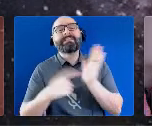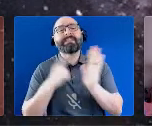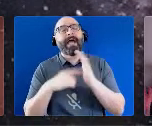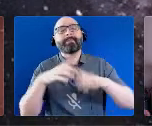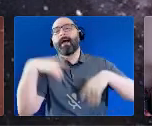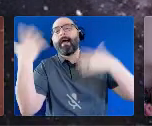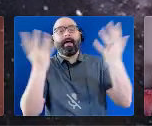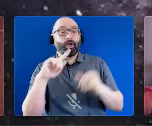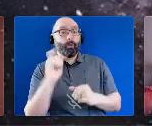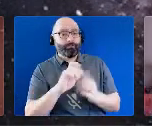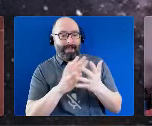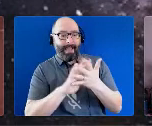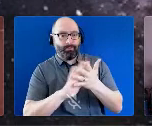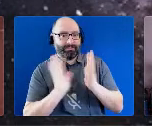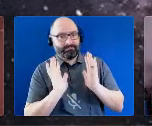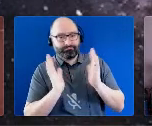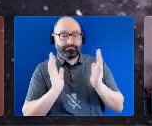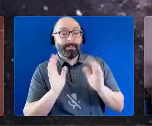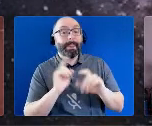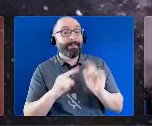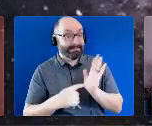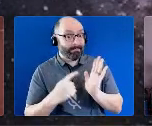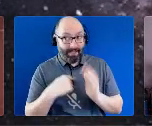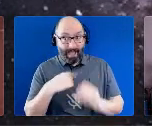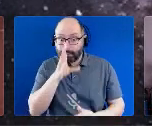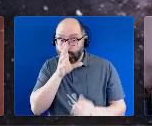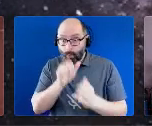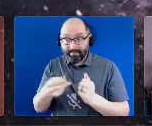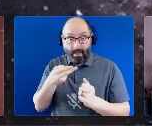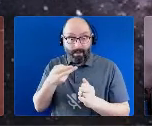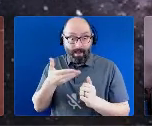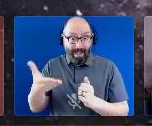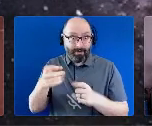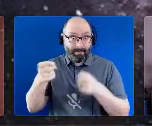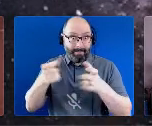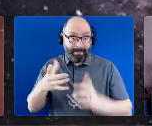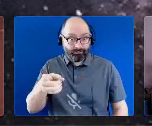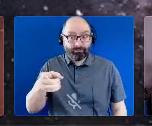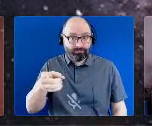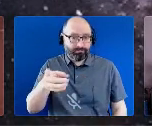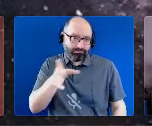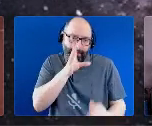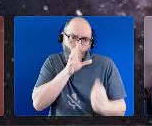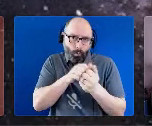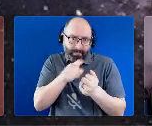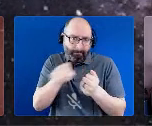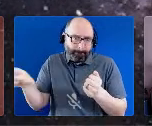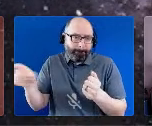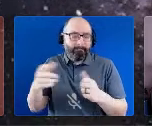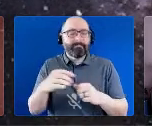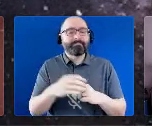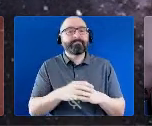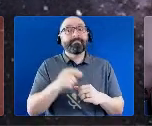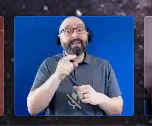just ambiguous or unclear. But sometimes I talk to hiring managers a bunch for my work. And they